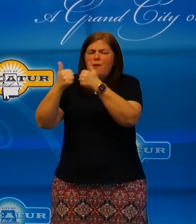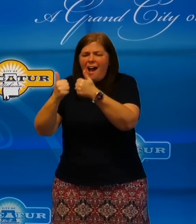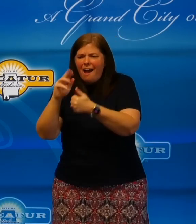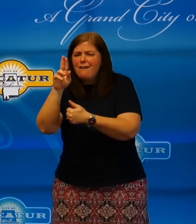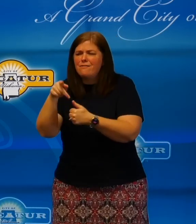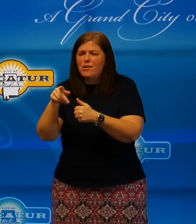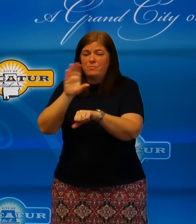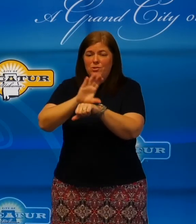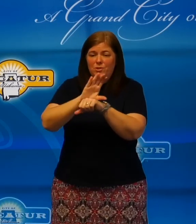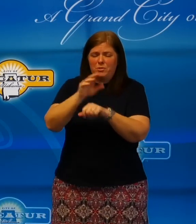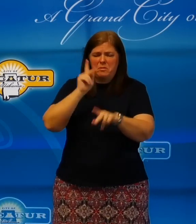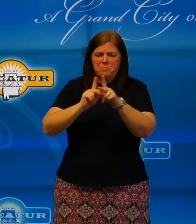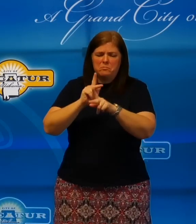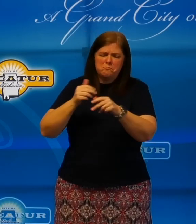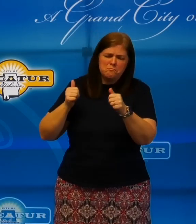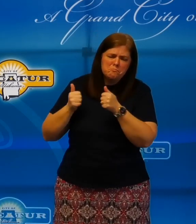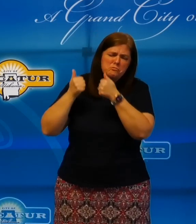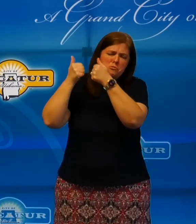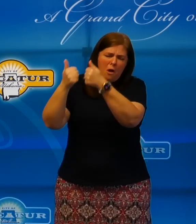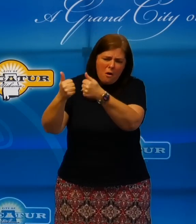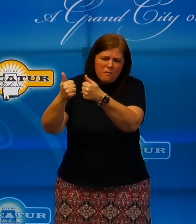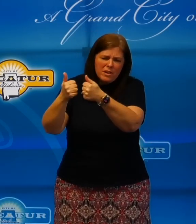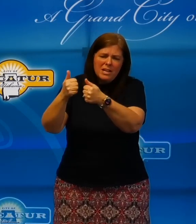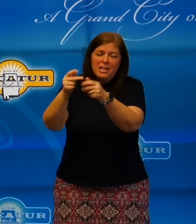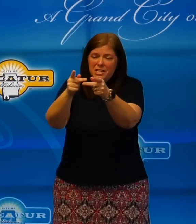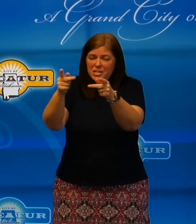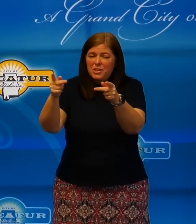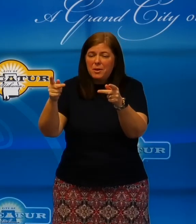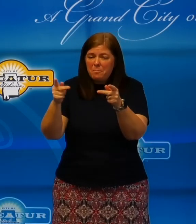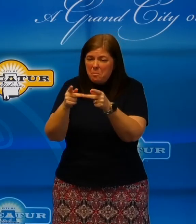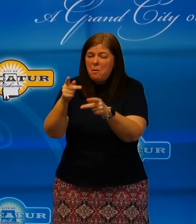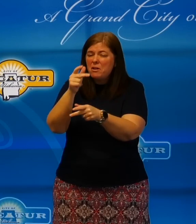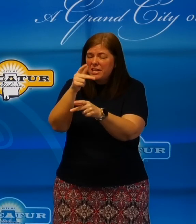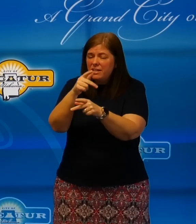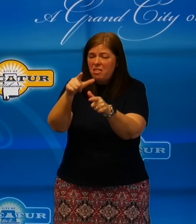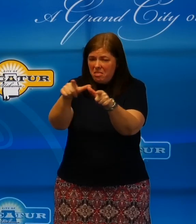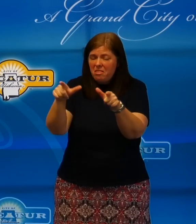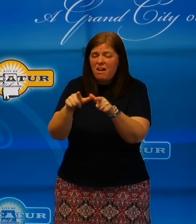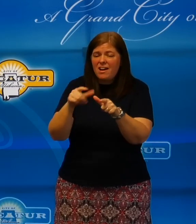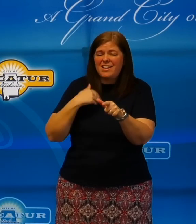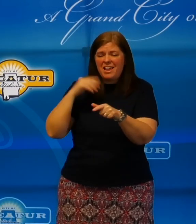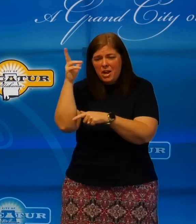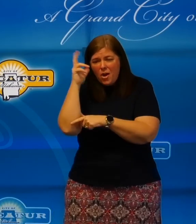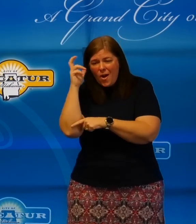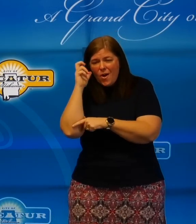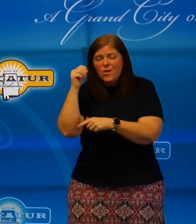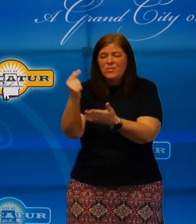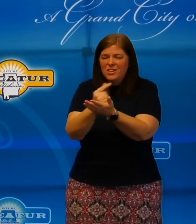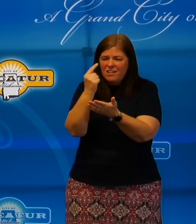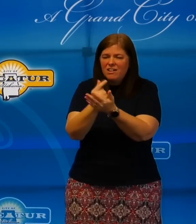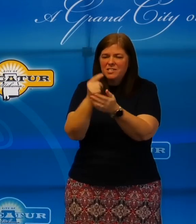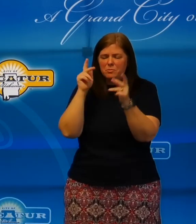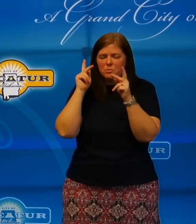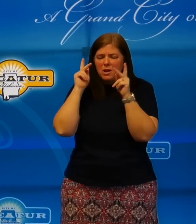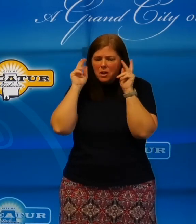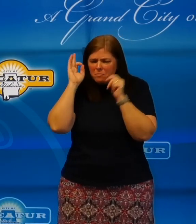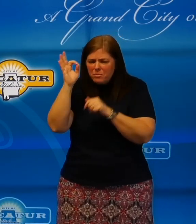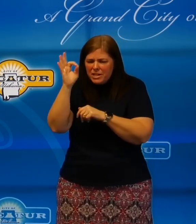people drove up in the parking lot and heard the gospel being preached. And so everybody stayed in their